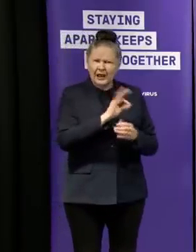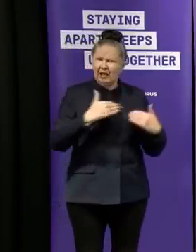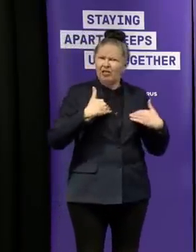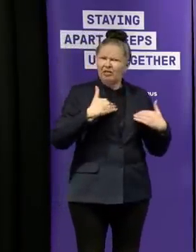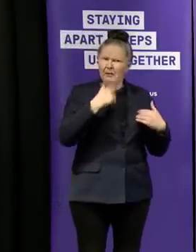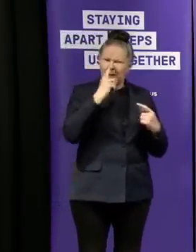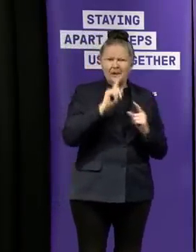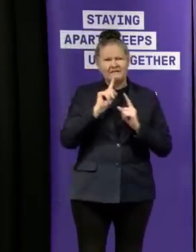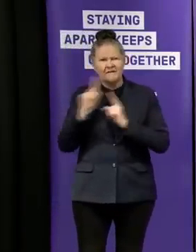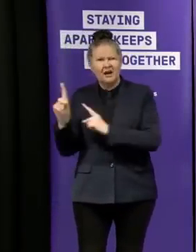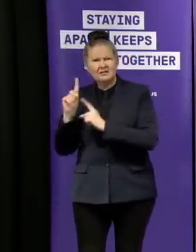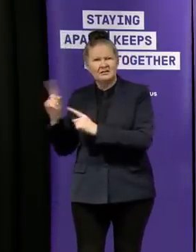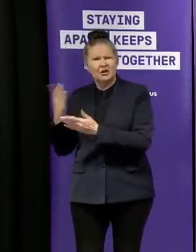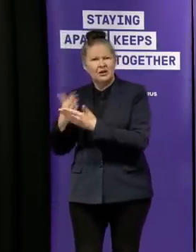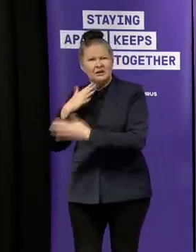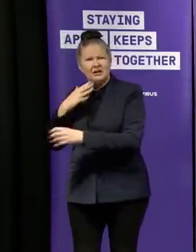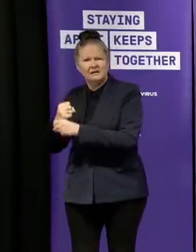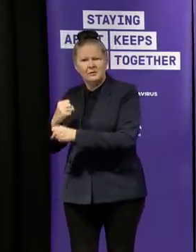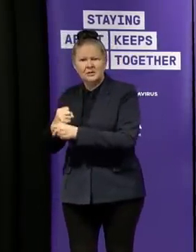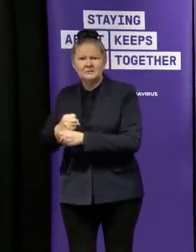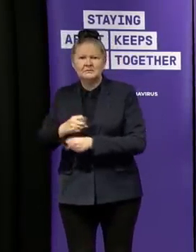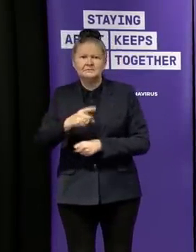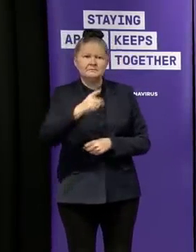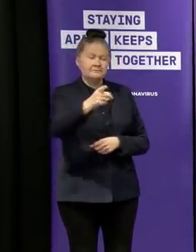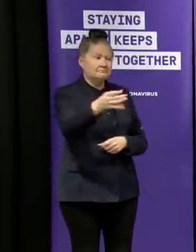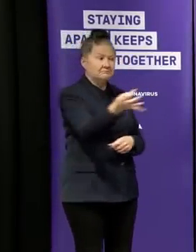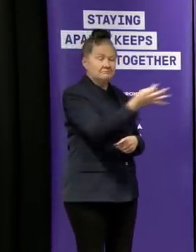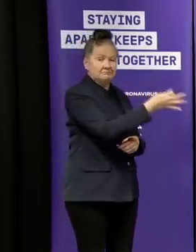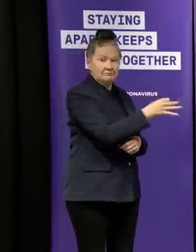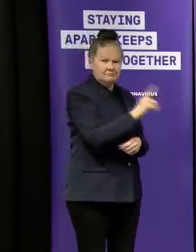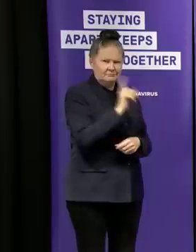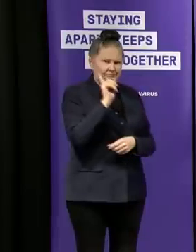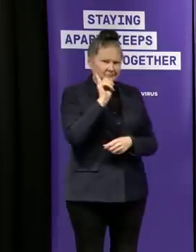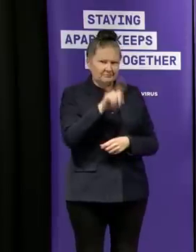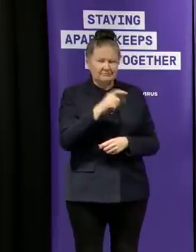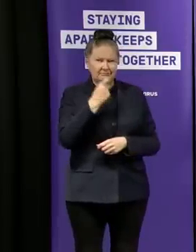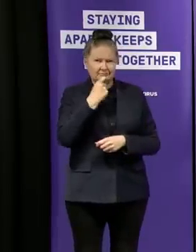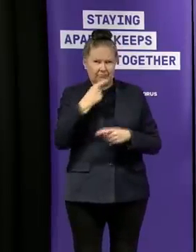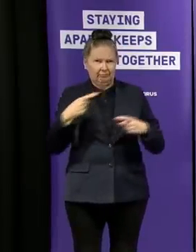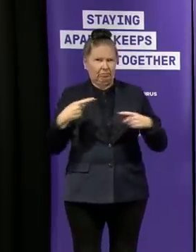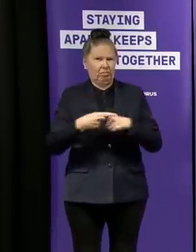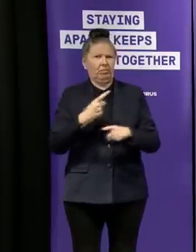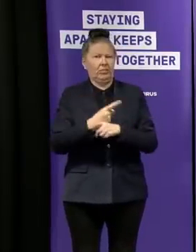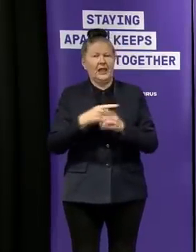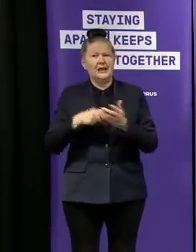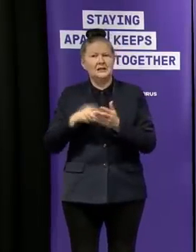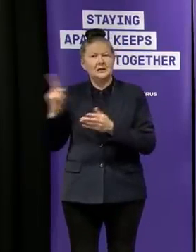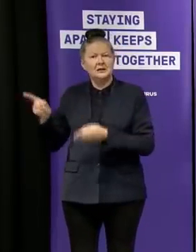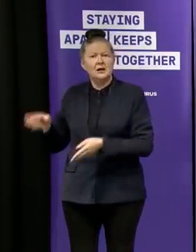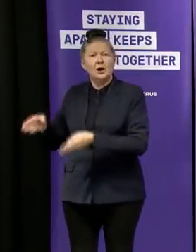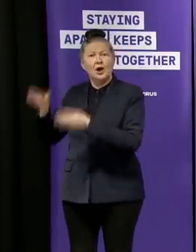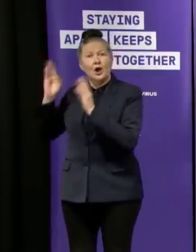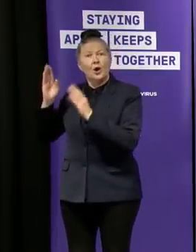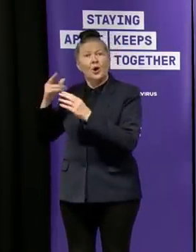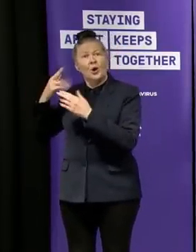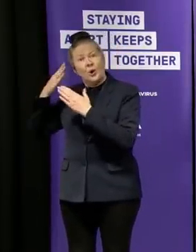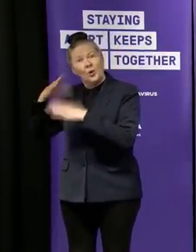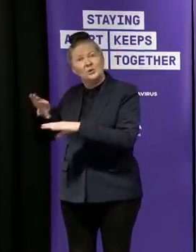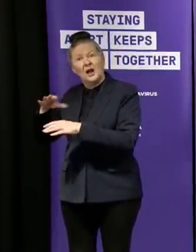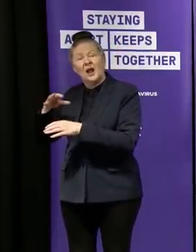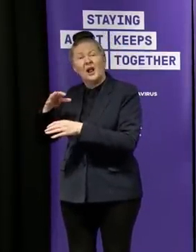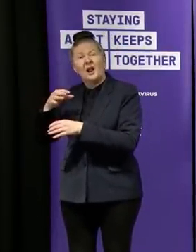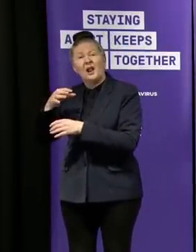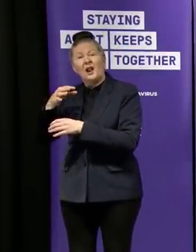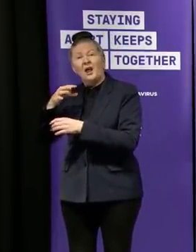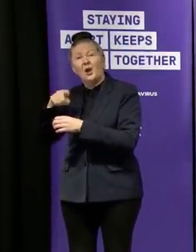Sutton, yesterday emails emerged that contradicted your testimony at the inquiry about what you knew and when on private